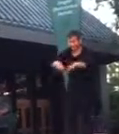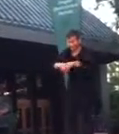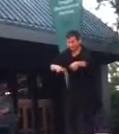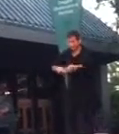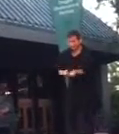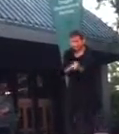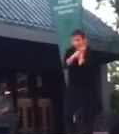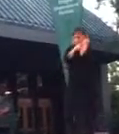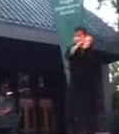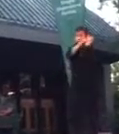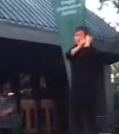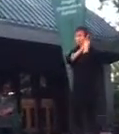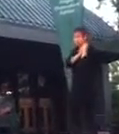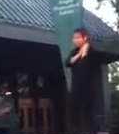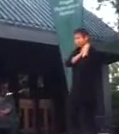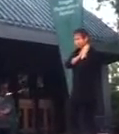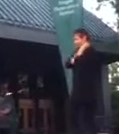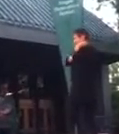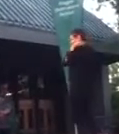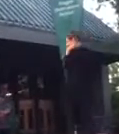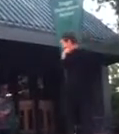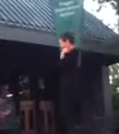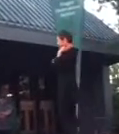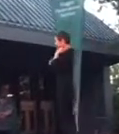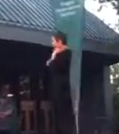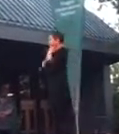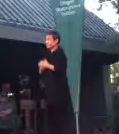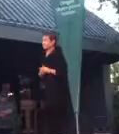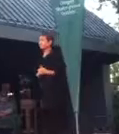He packed up his belongings, put them over his shoulder.